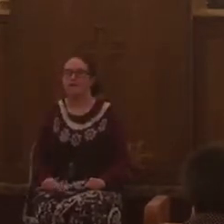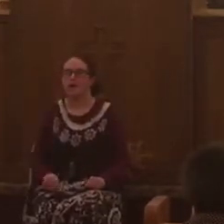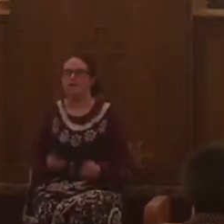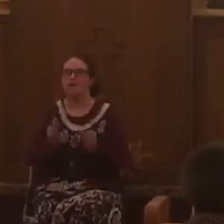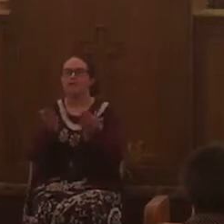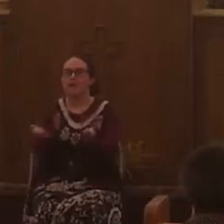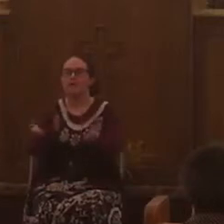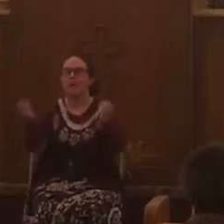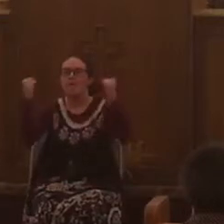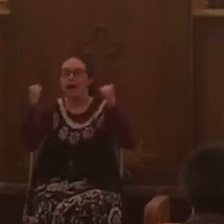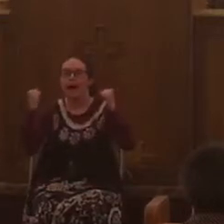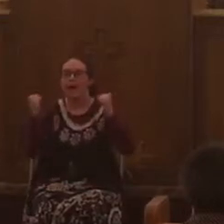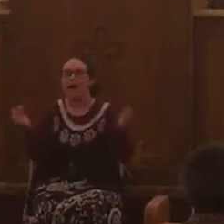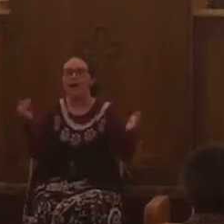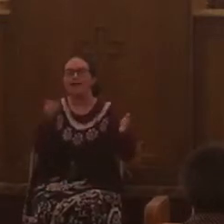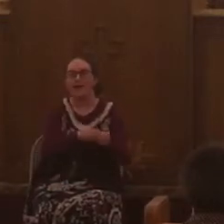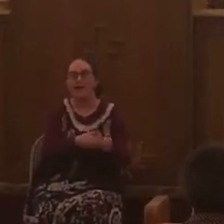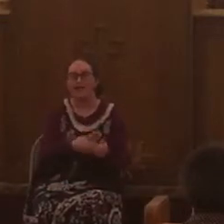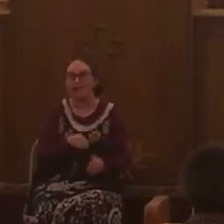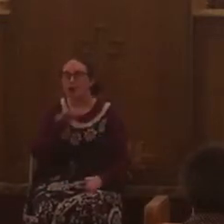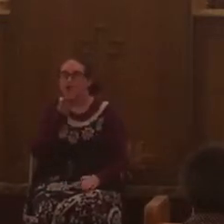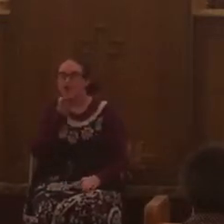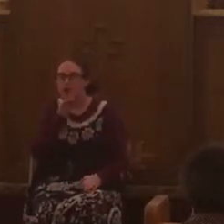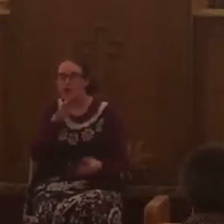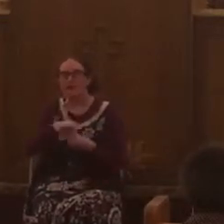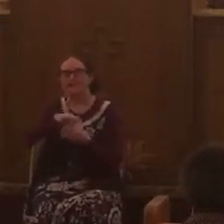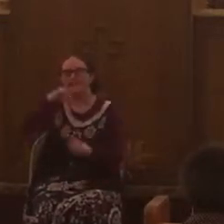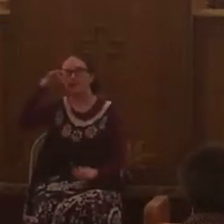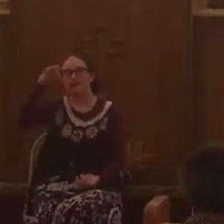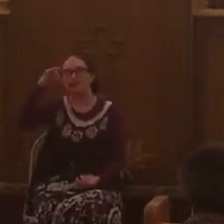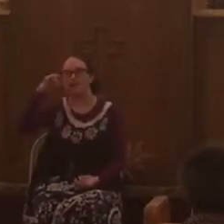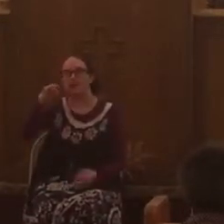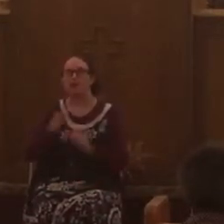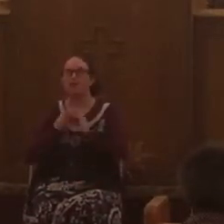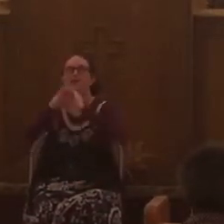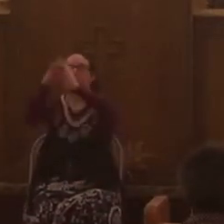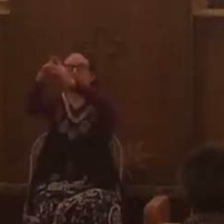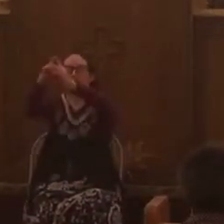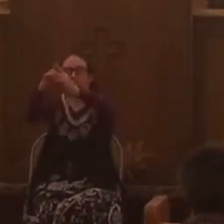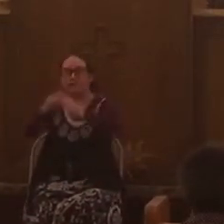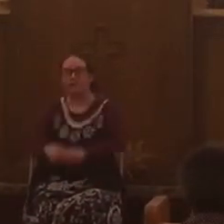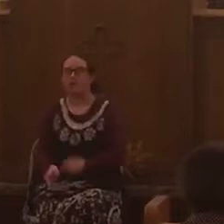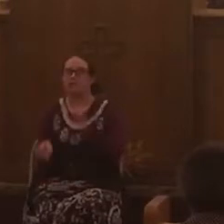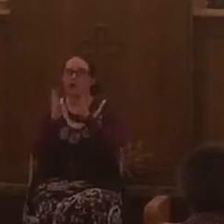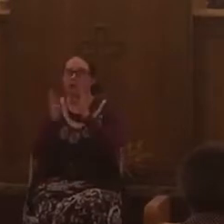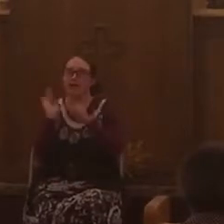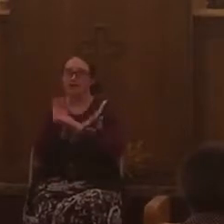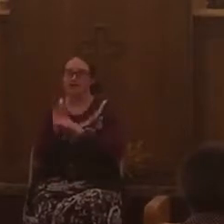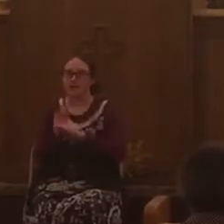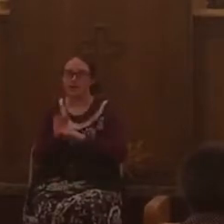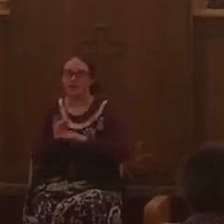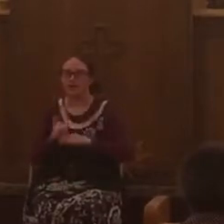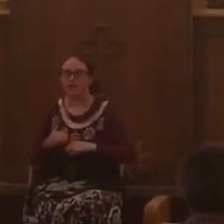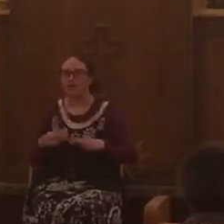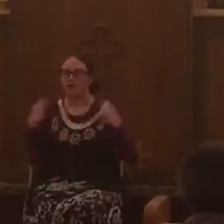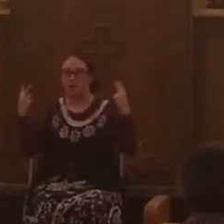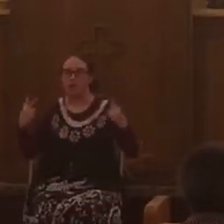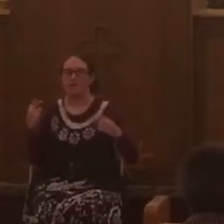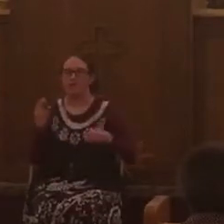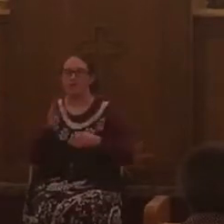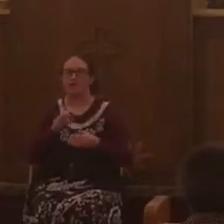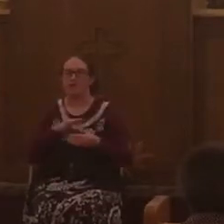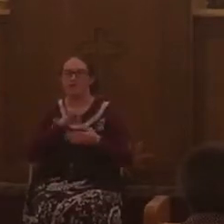Hallelujah. Now, he gave the disciples the ability to go out and to lay hands on the sick and they'll recover. But